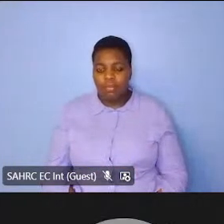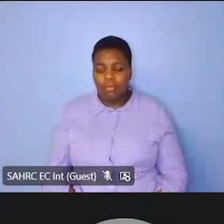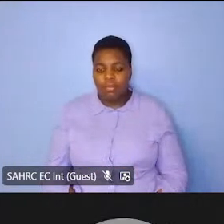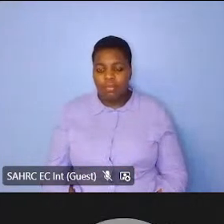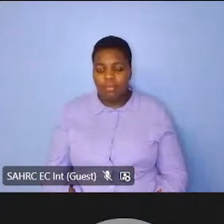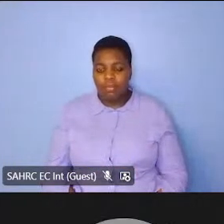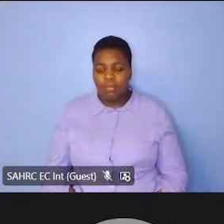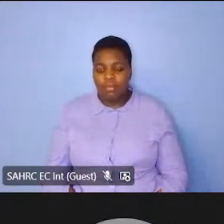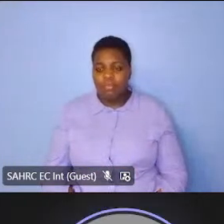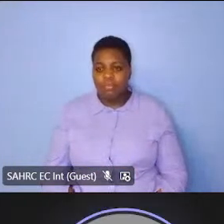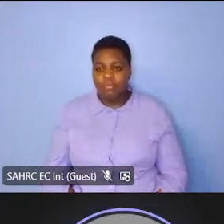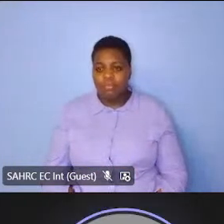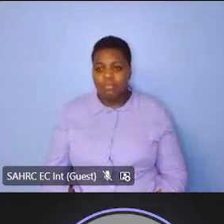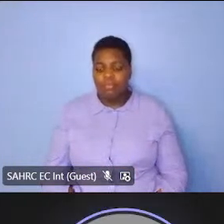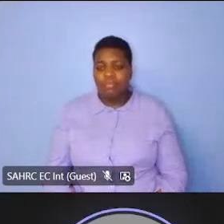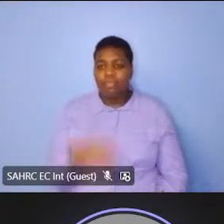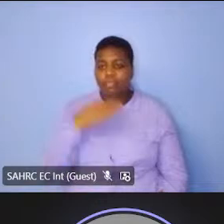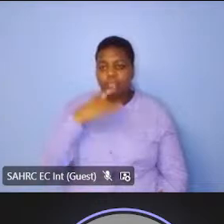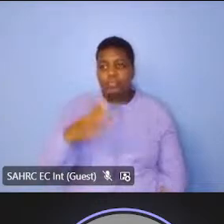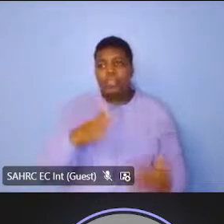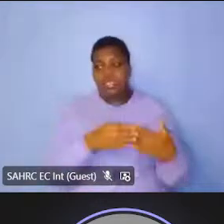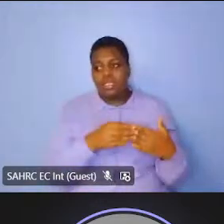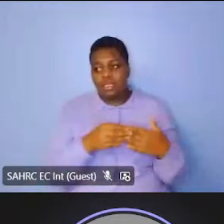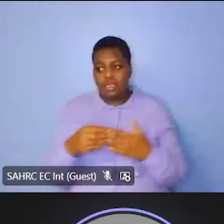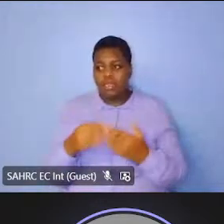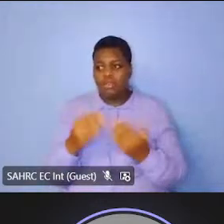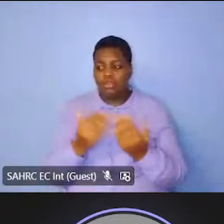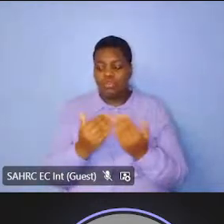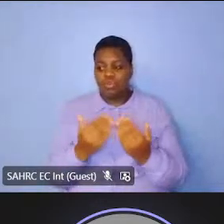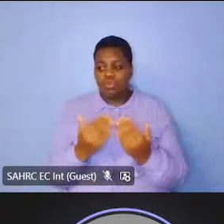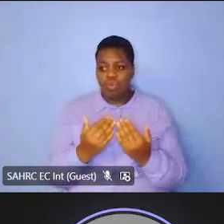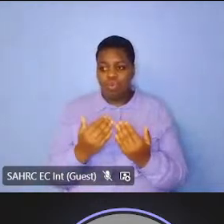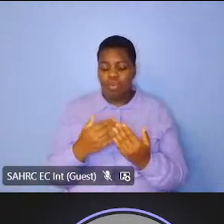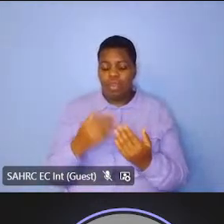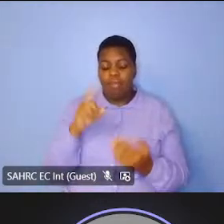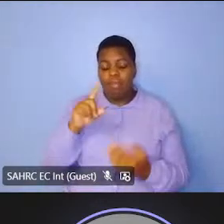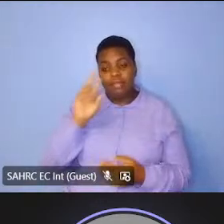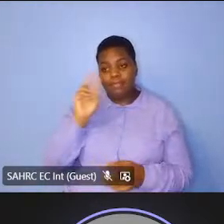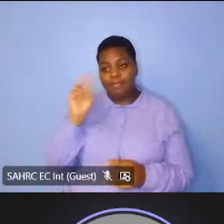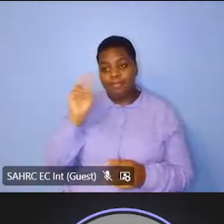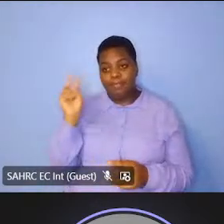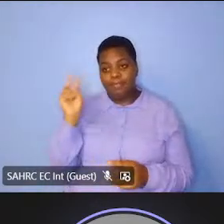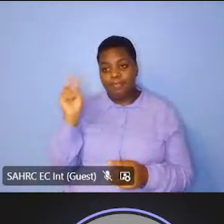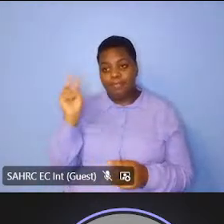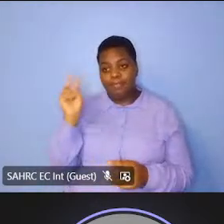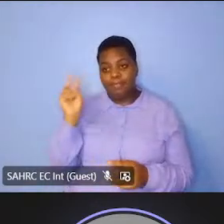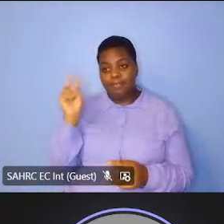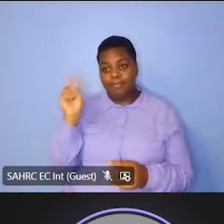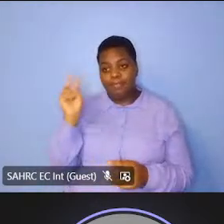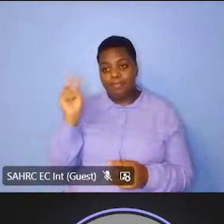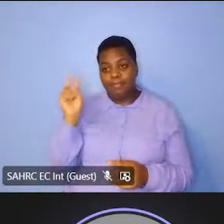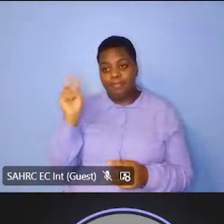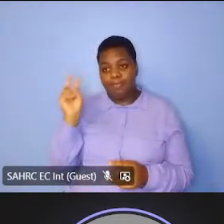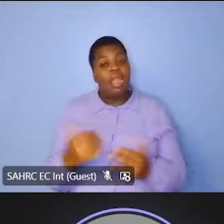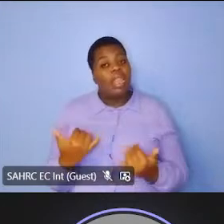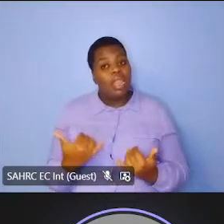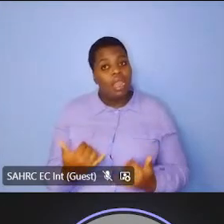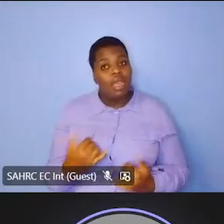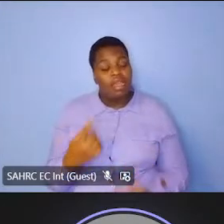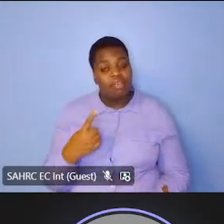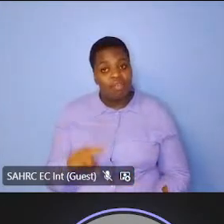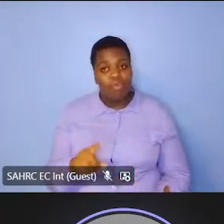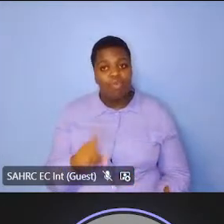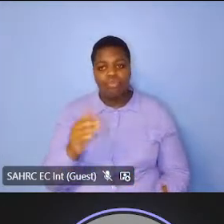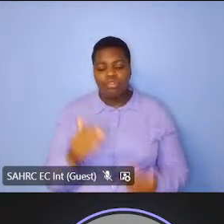that. That the guidelines state that the range of school uniforms should reflect a South African identity. Now, in order for